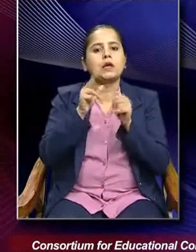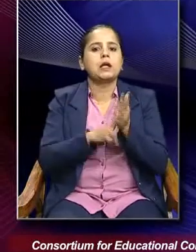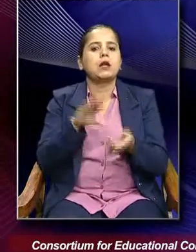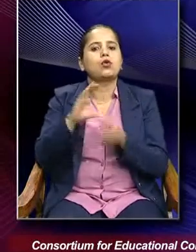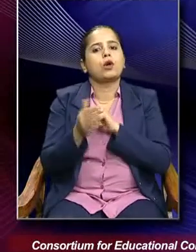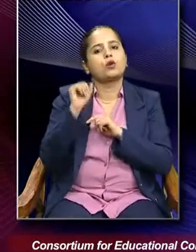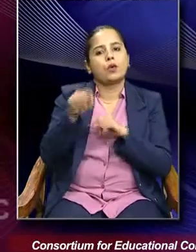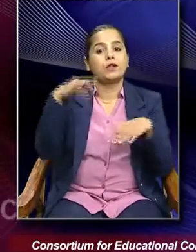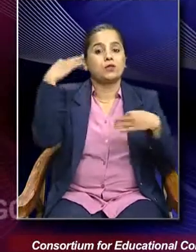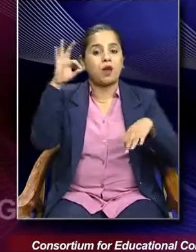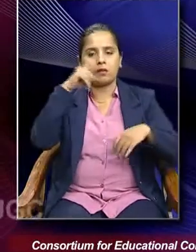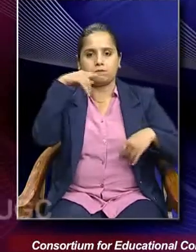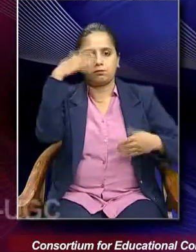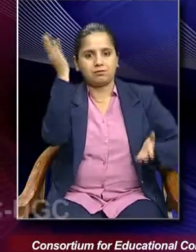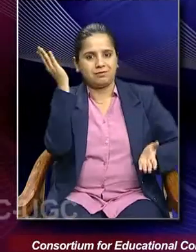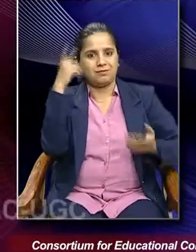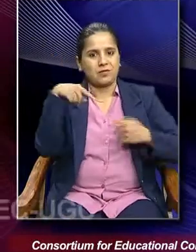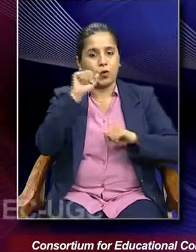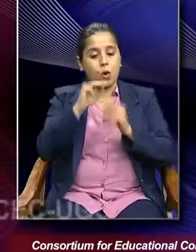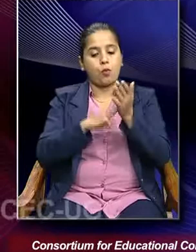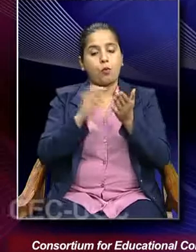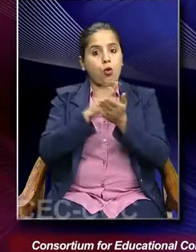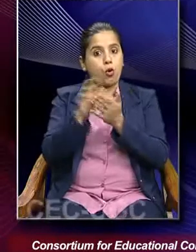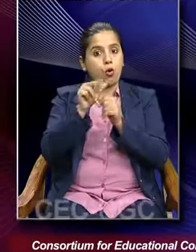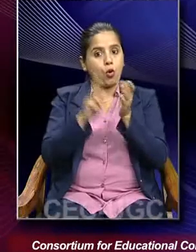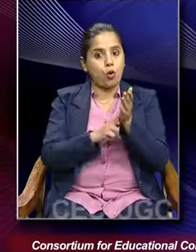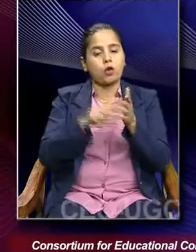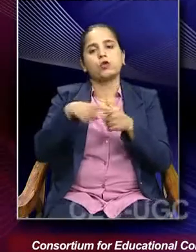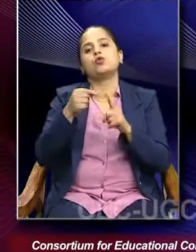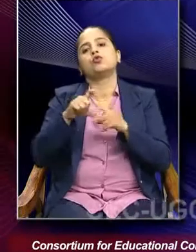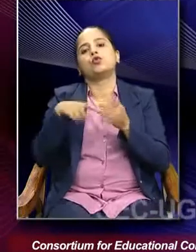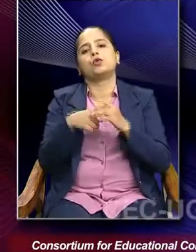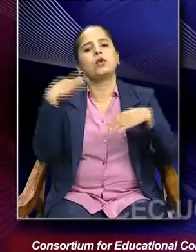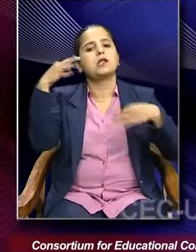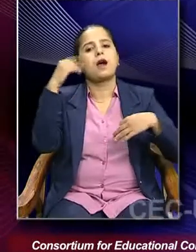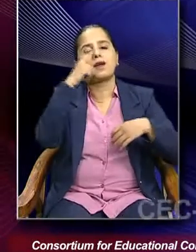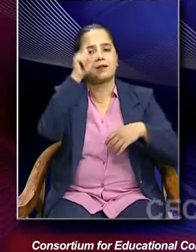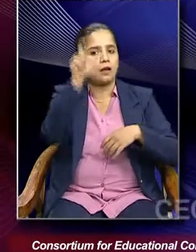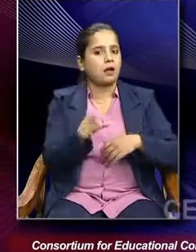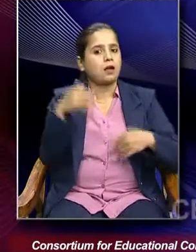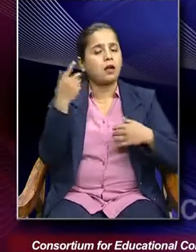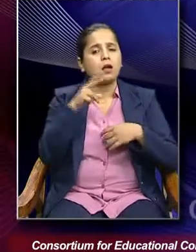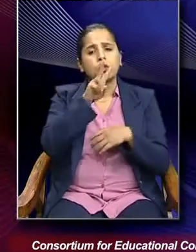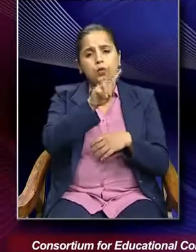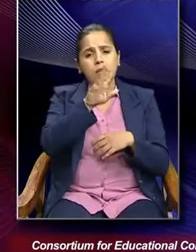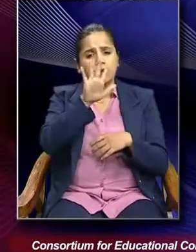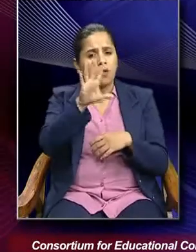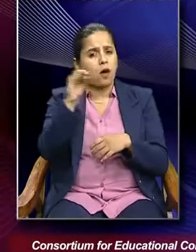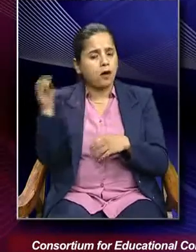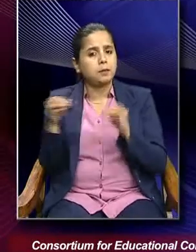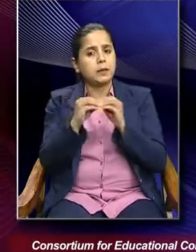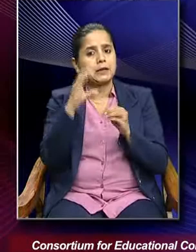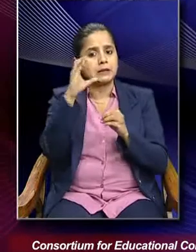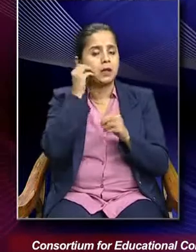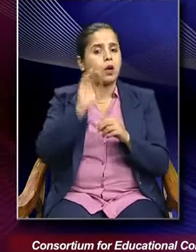the dancing girl from Mohenjo-daro, dating back to 2500 BCE.